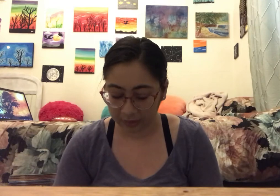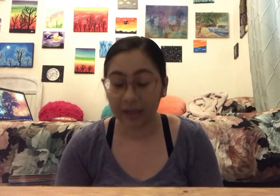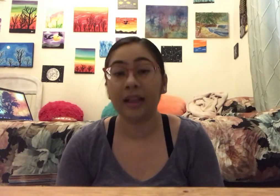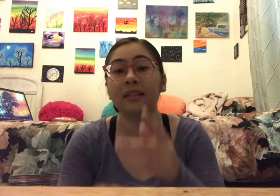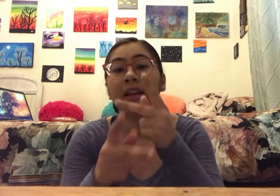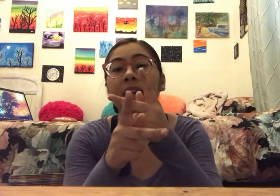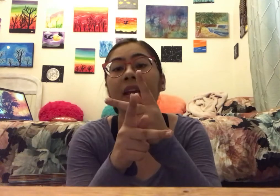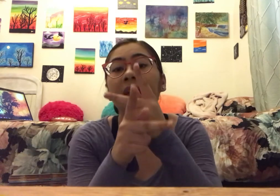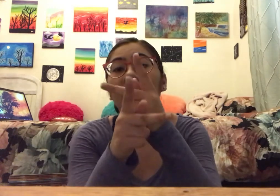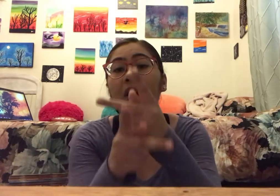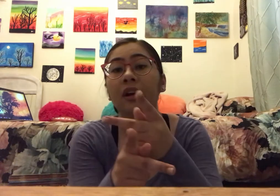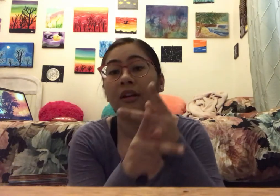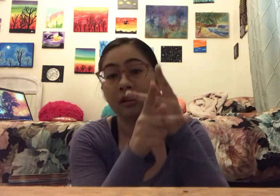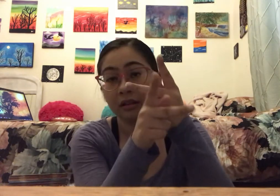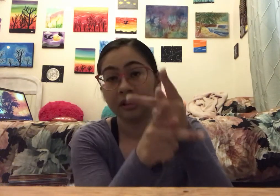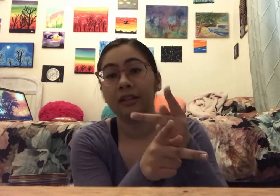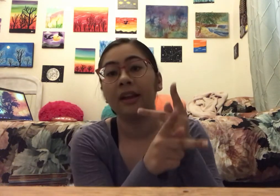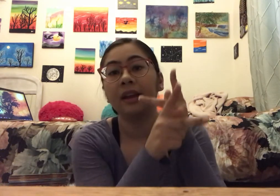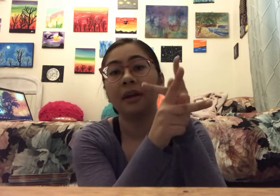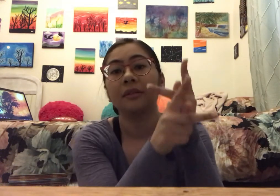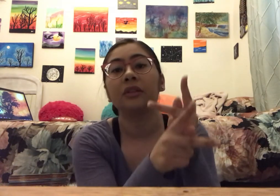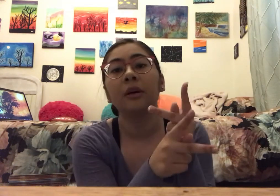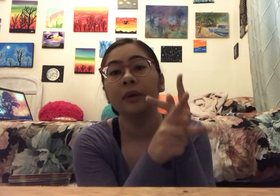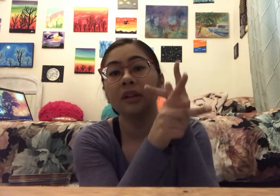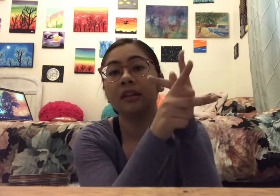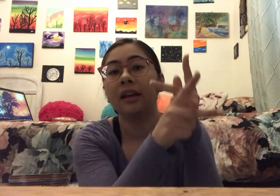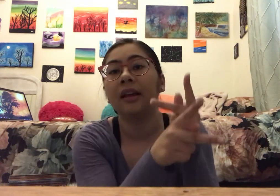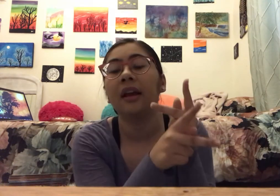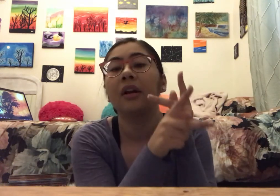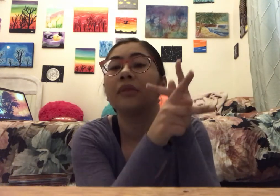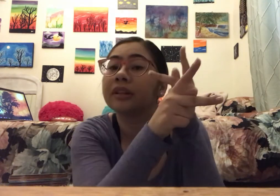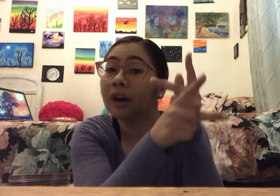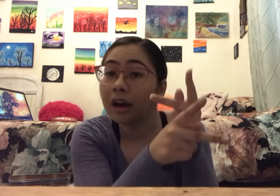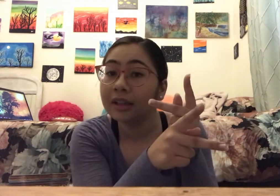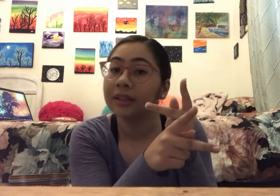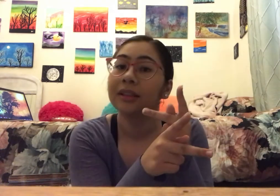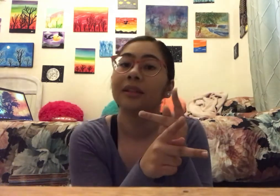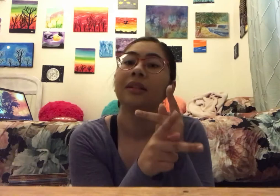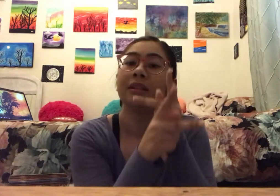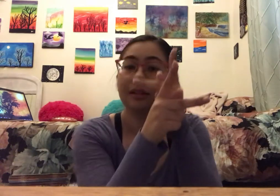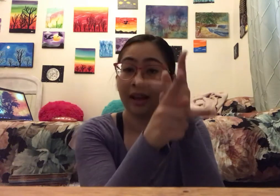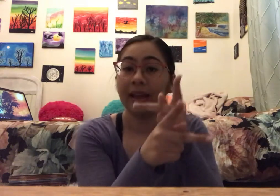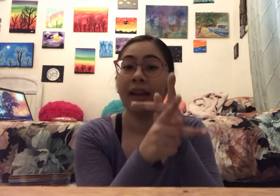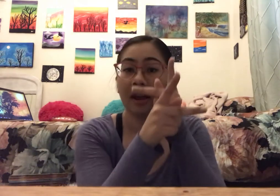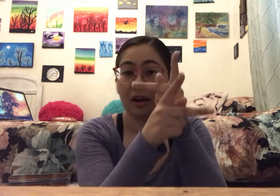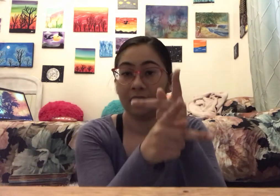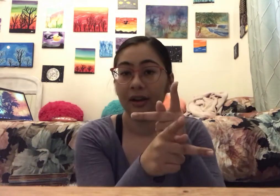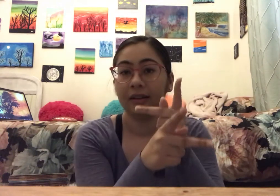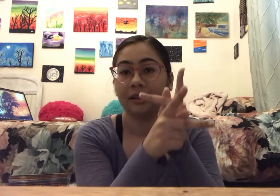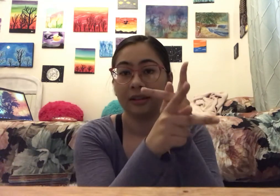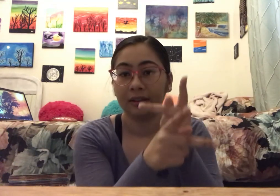And then taking care. You're taking care of someone. You're taking care of your dog. Taking care.